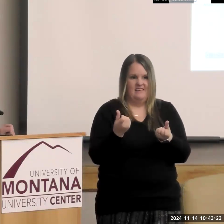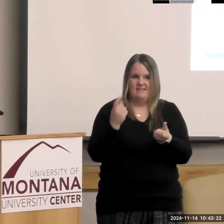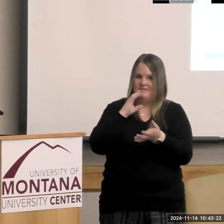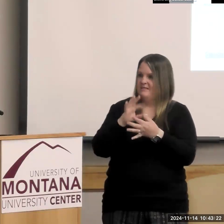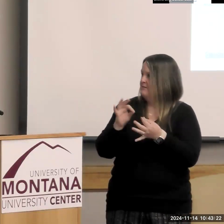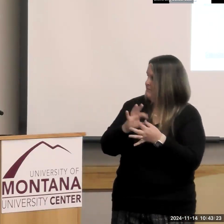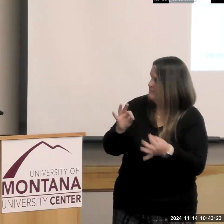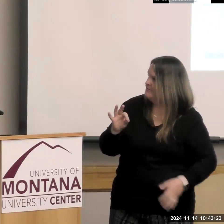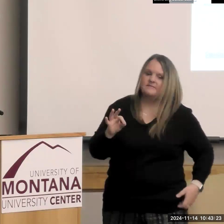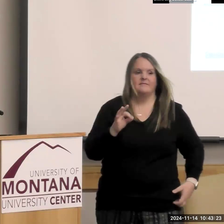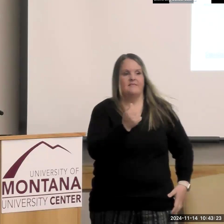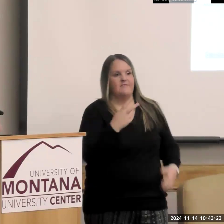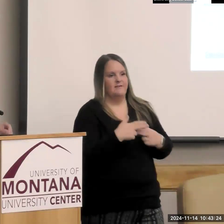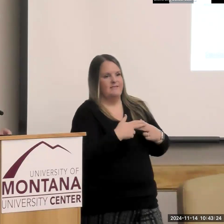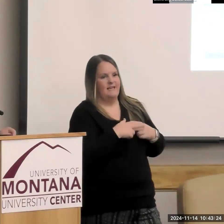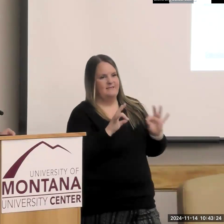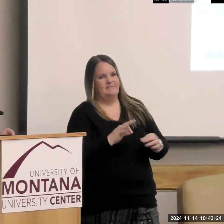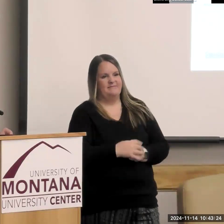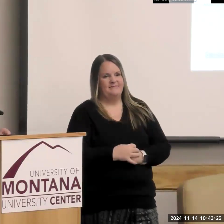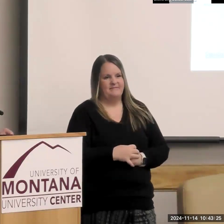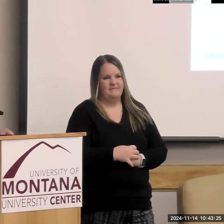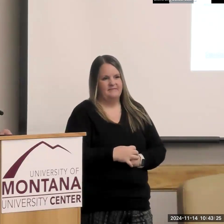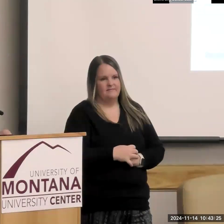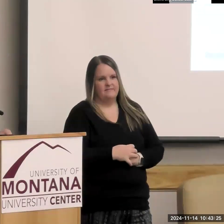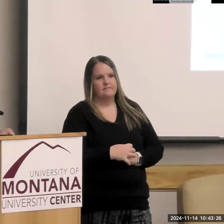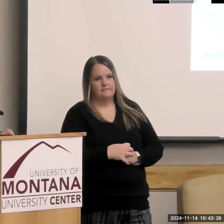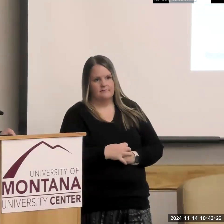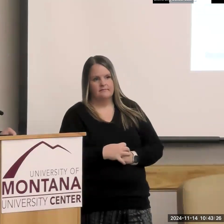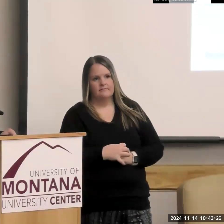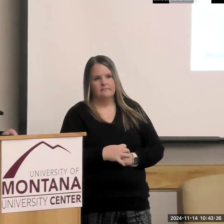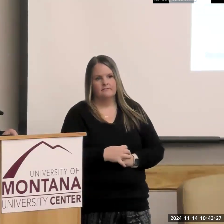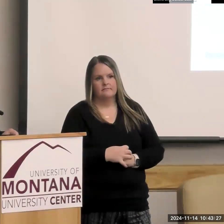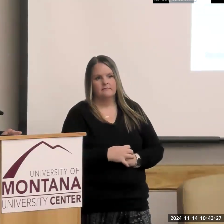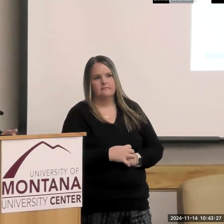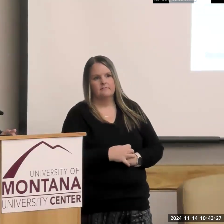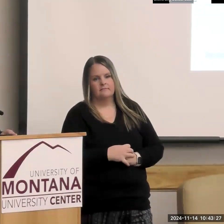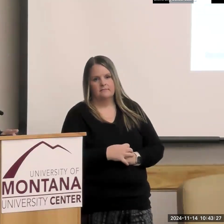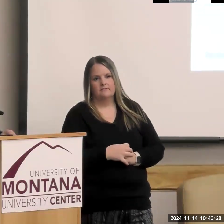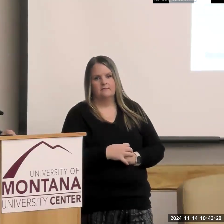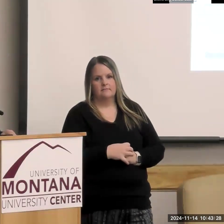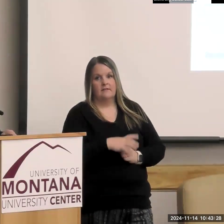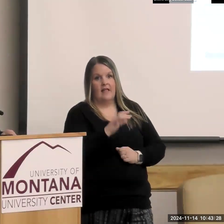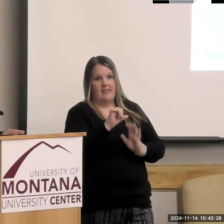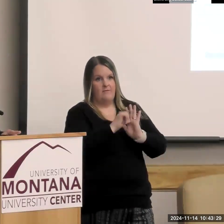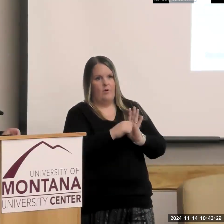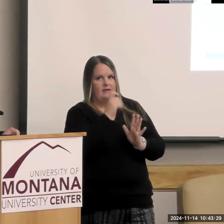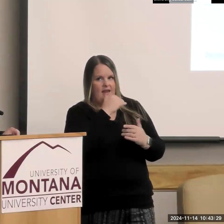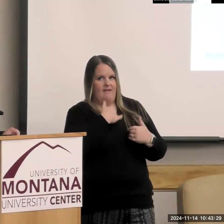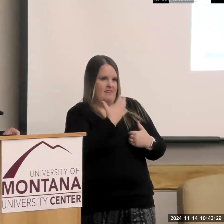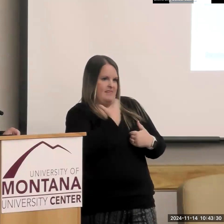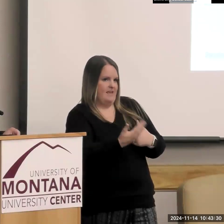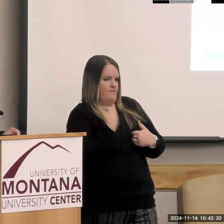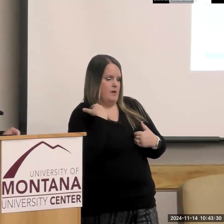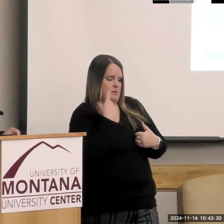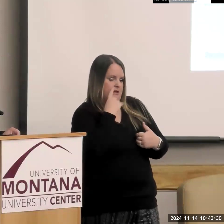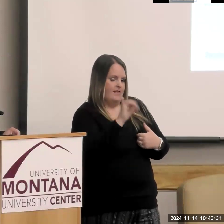just? Well, I have a couple of slides on Okay, that. perfect. Yeah, okay, all right, thank you, though. And that point I didn't have, so thank you for reminding